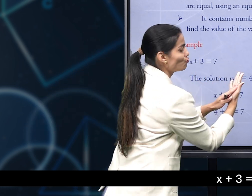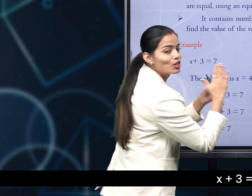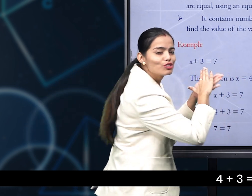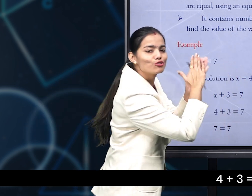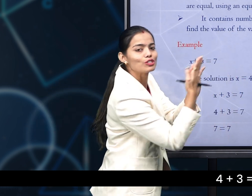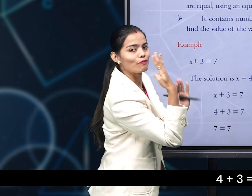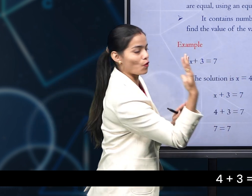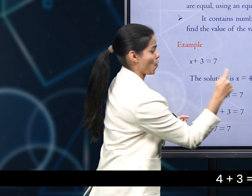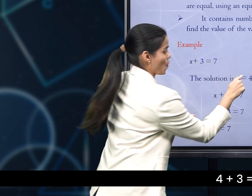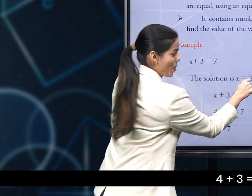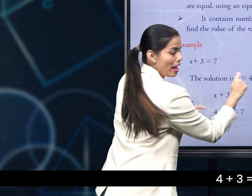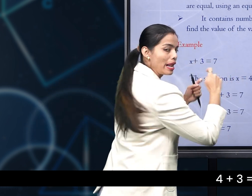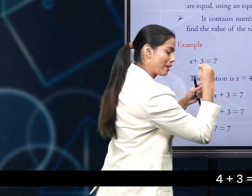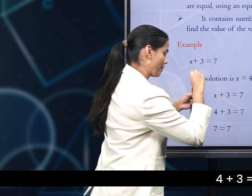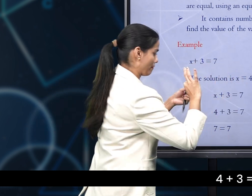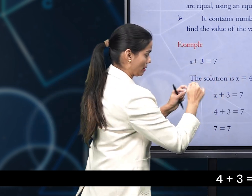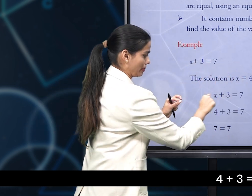4 plus 3 is equal to 7.